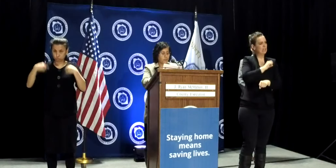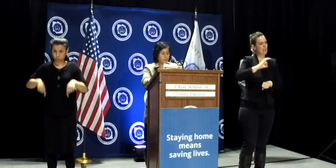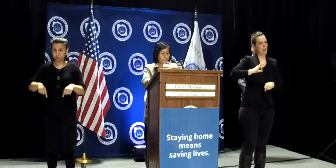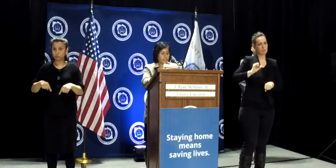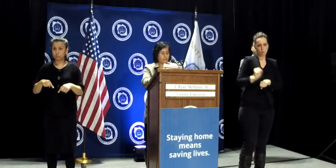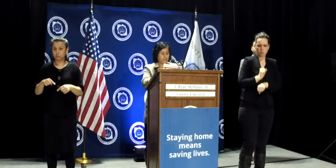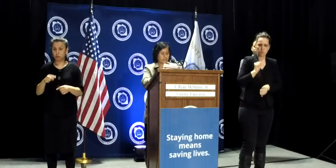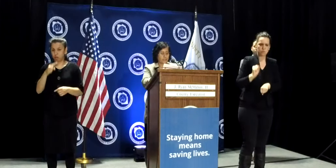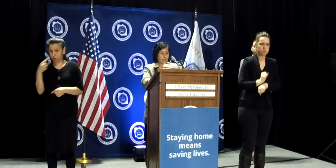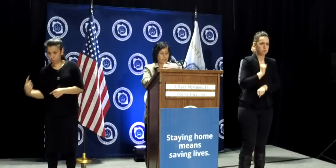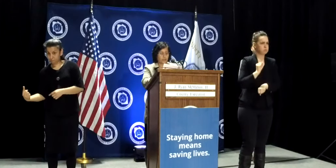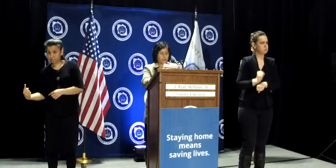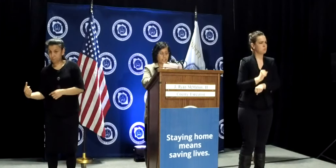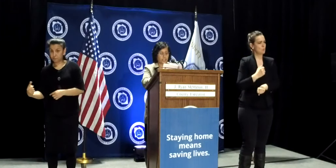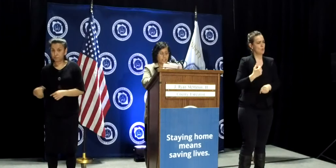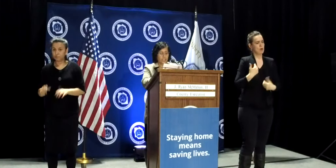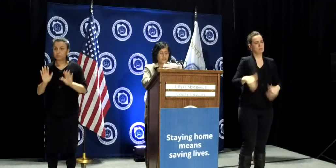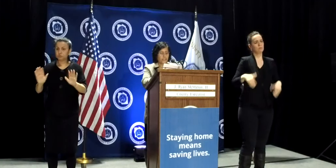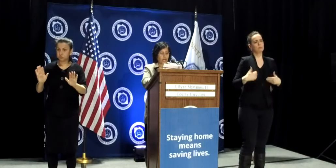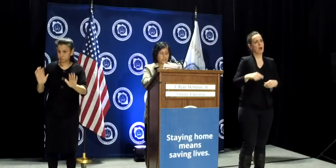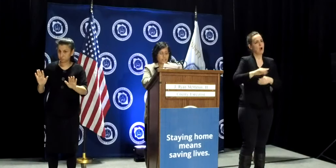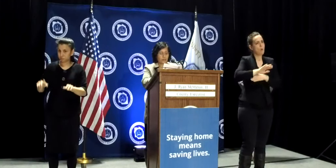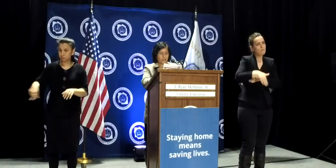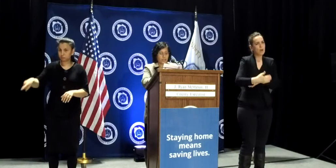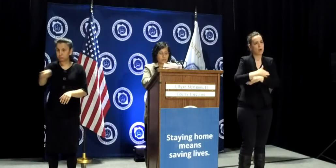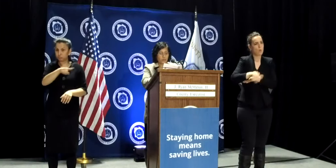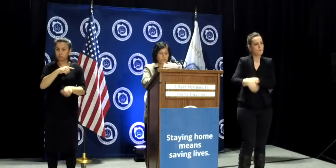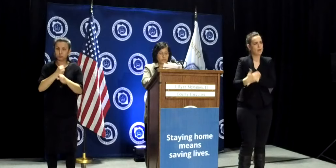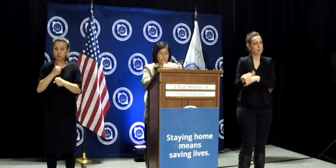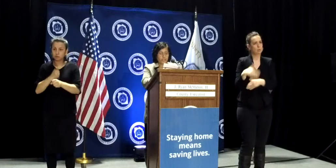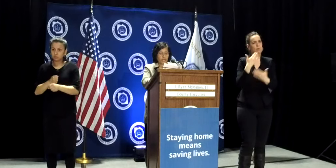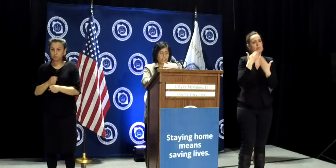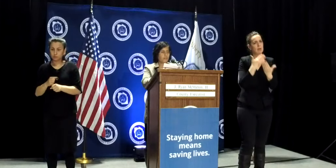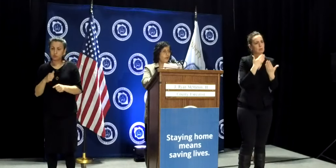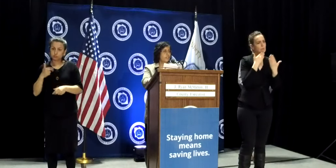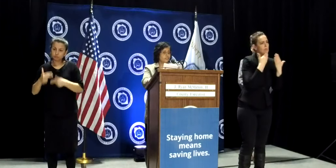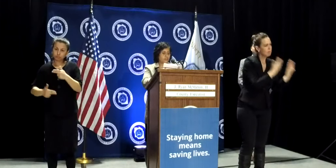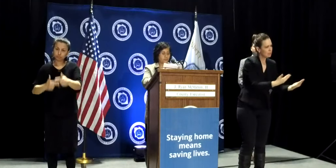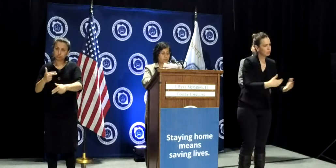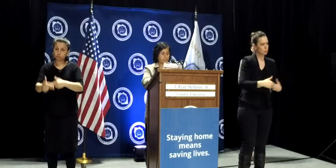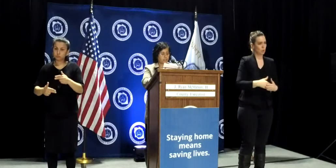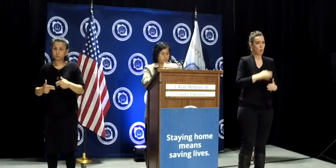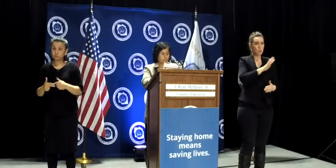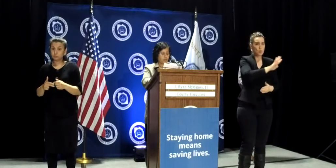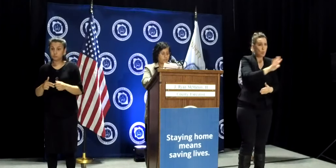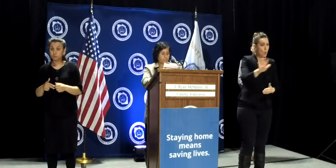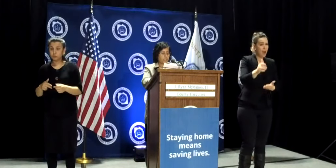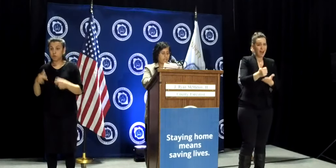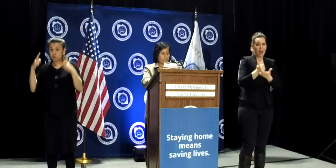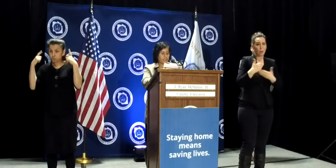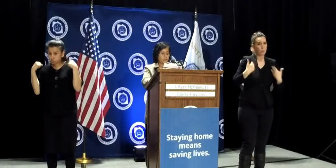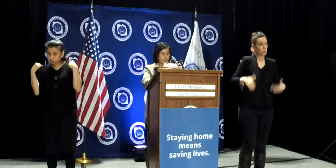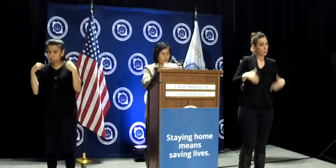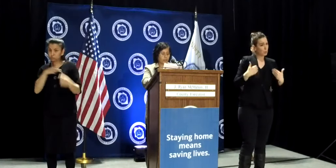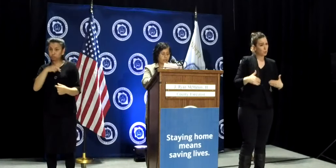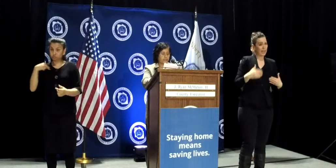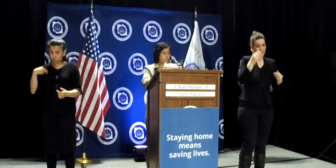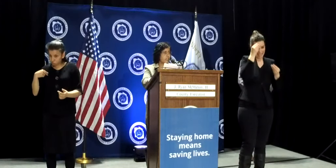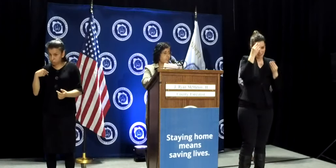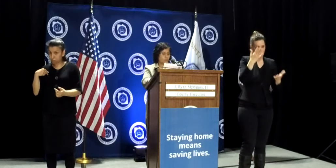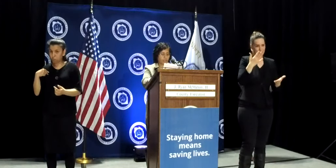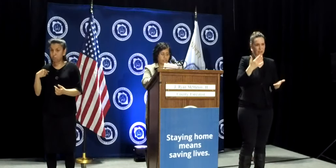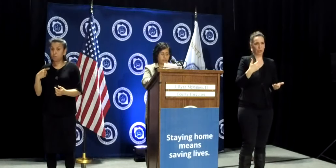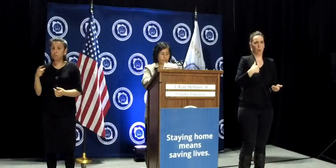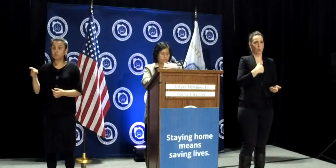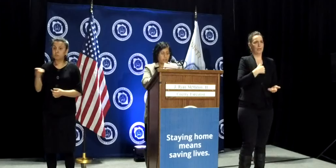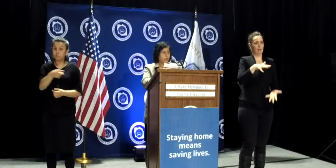of this public health crisis in our community, and without them, we would not have all this information which is guiding the public policy